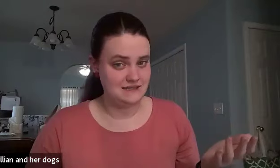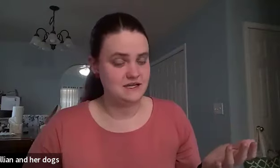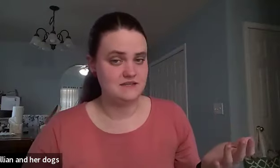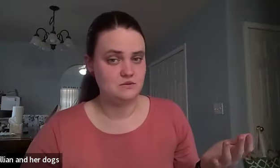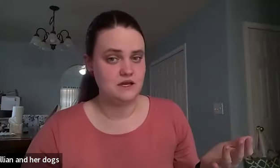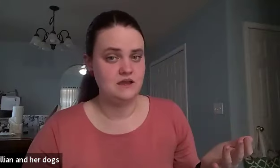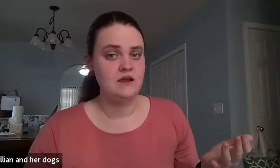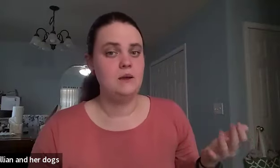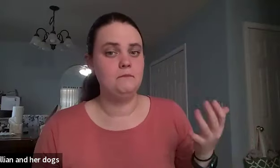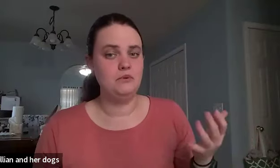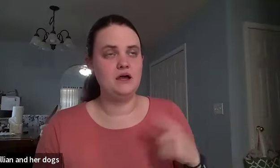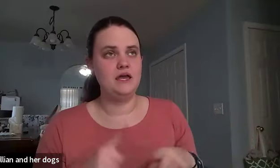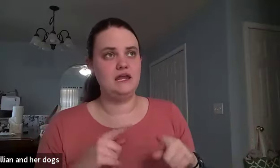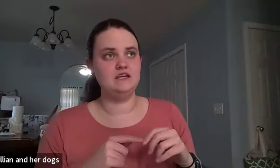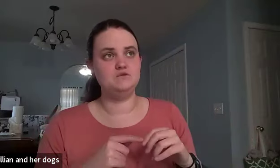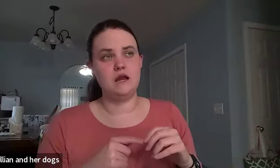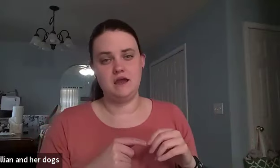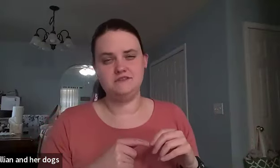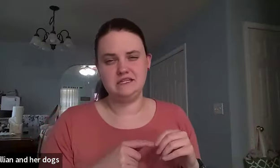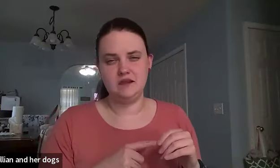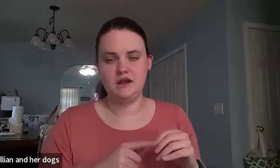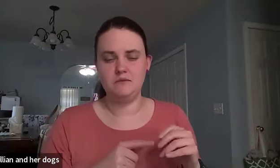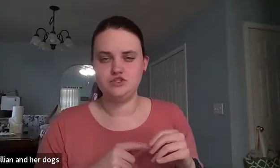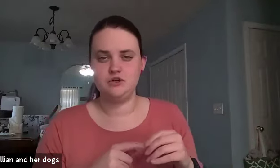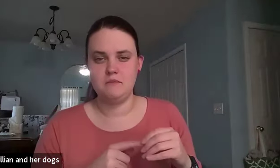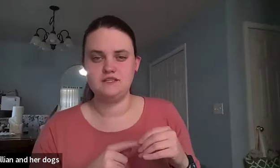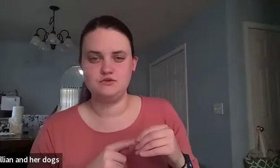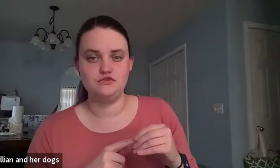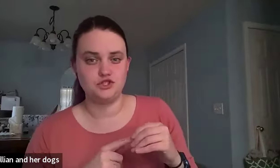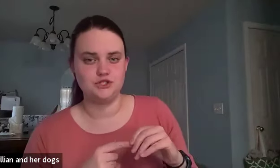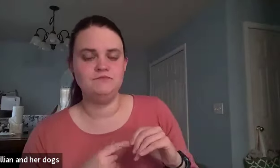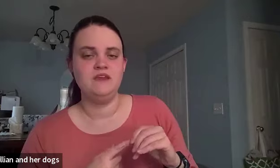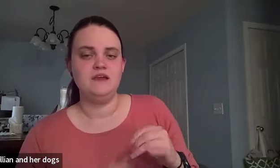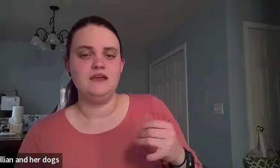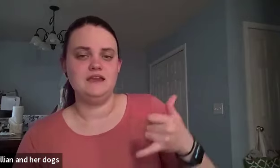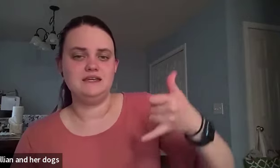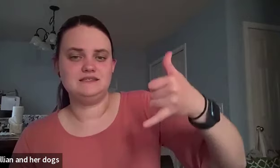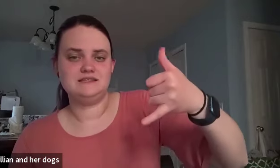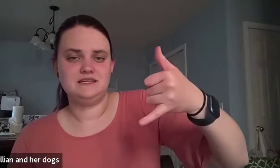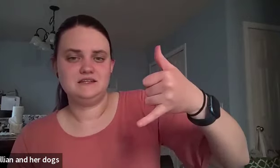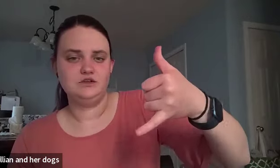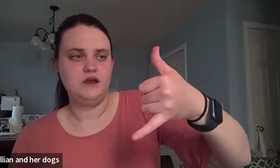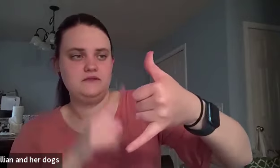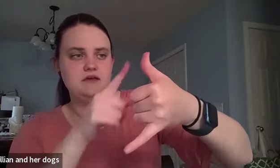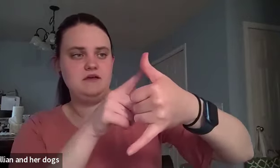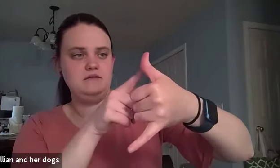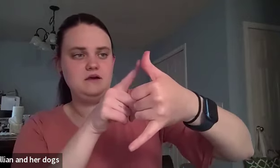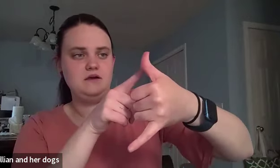sign it this way, but it is one I have seen kind of more so at my school for sure. And you got the